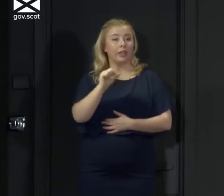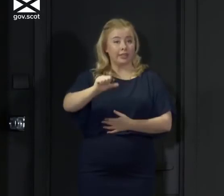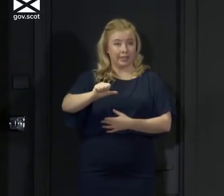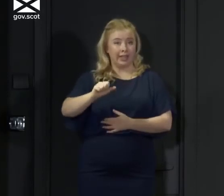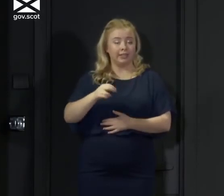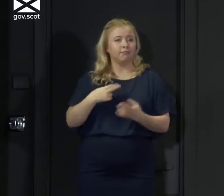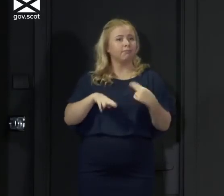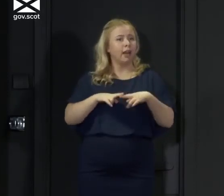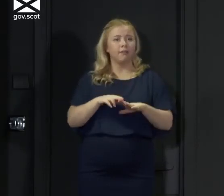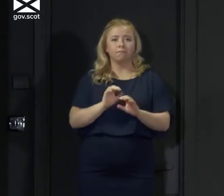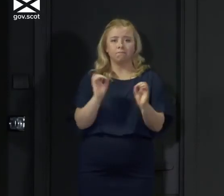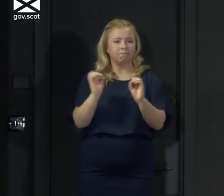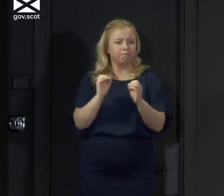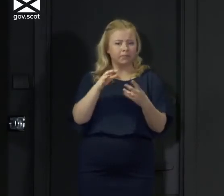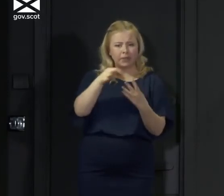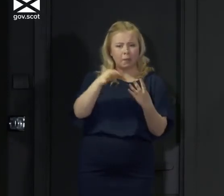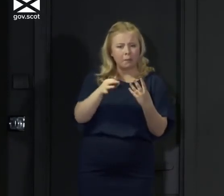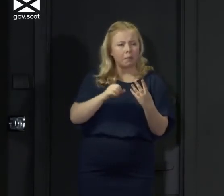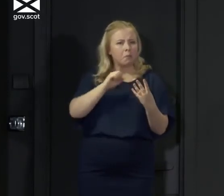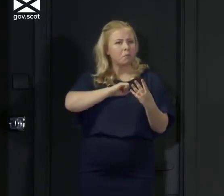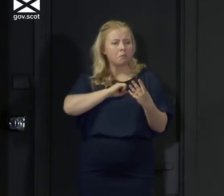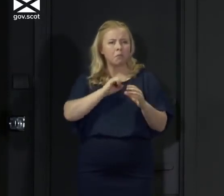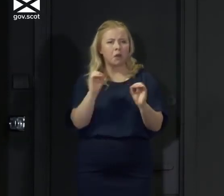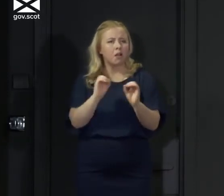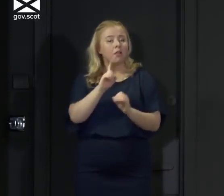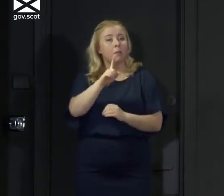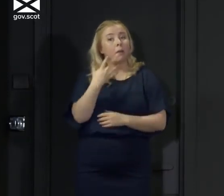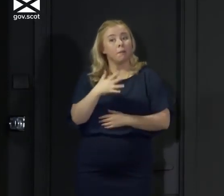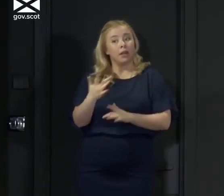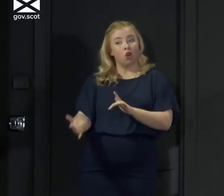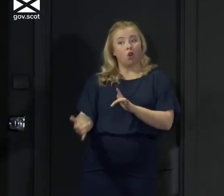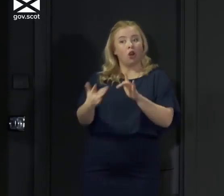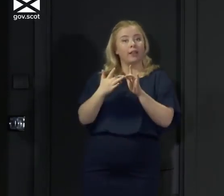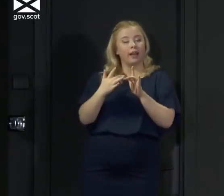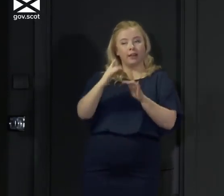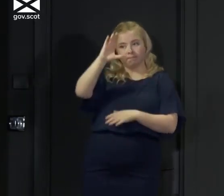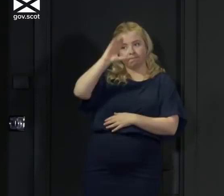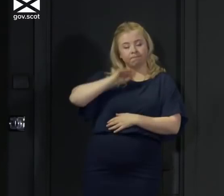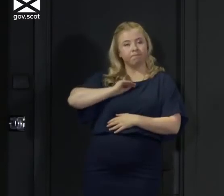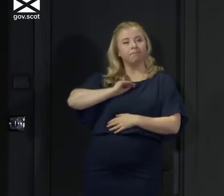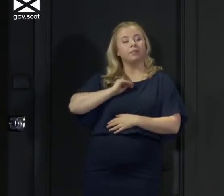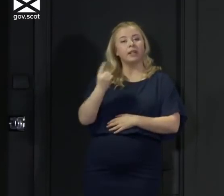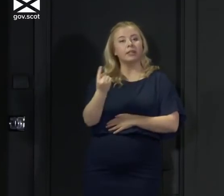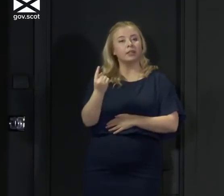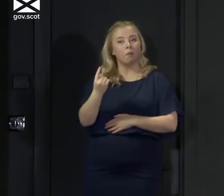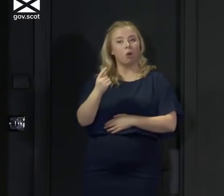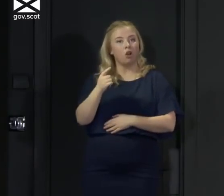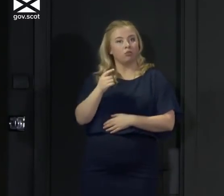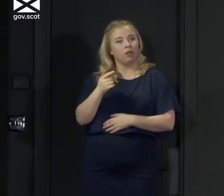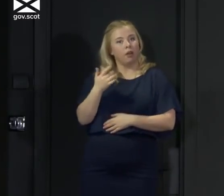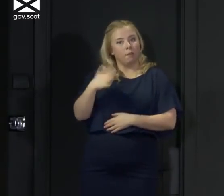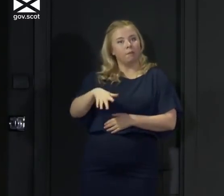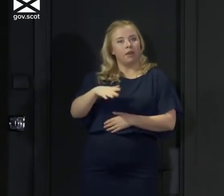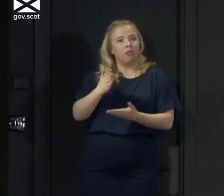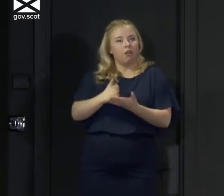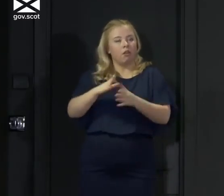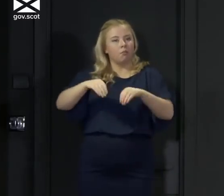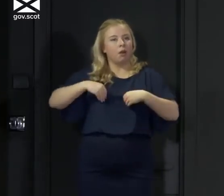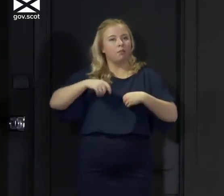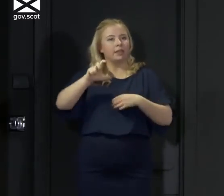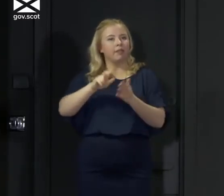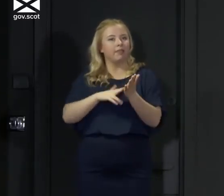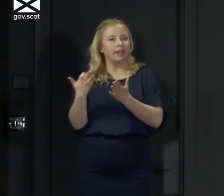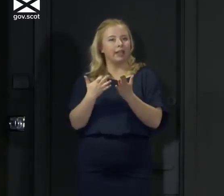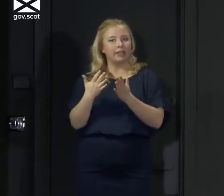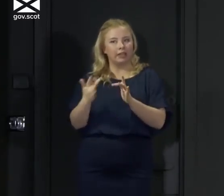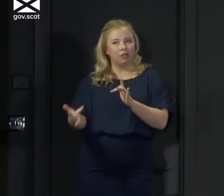if you don't have symptoms, but you're contacted to say that you've been a contact of someone who has tested positive, then please do follow